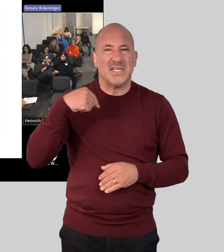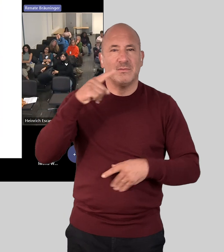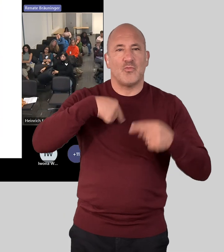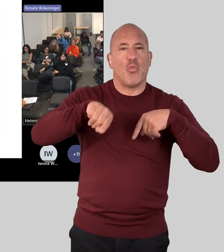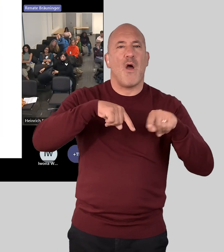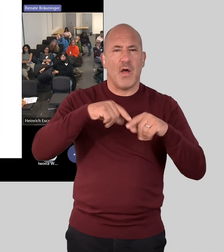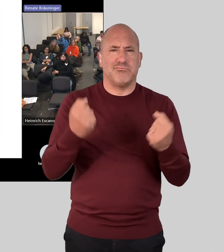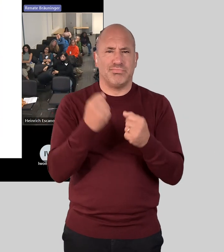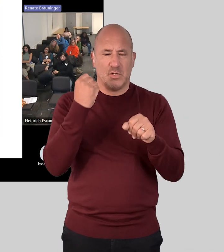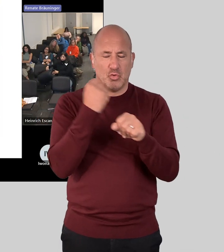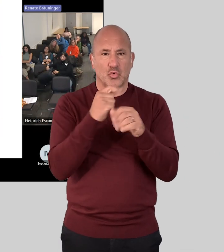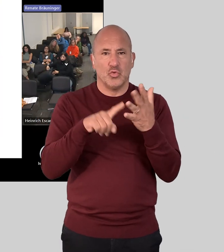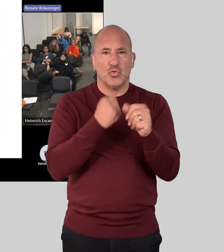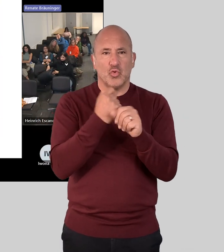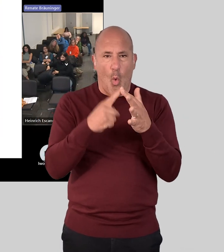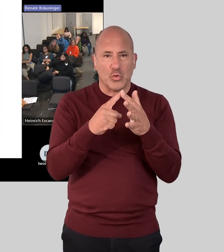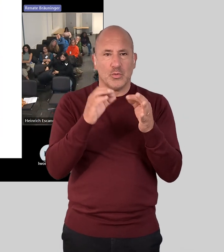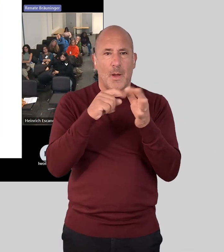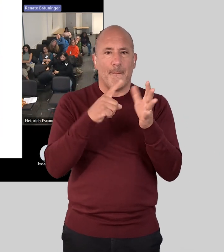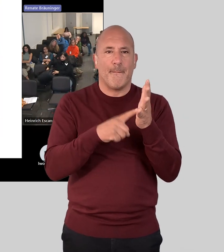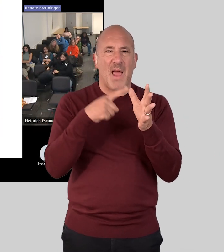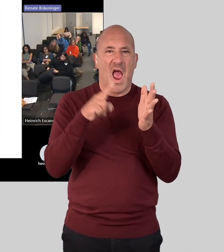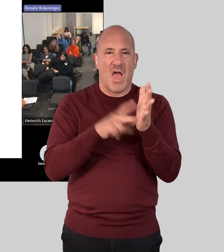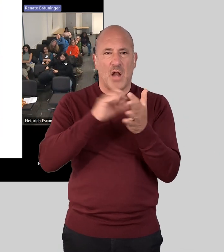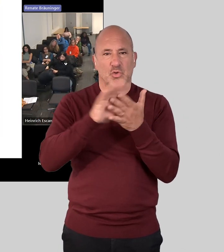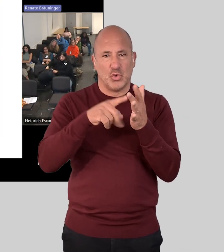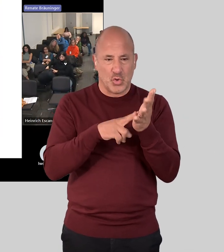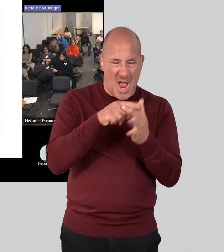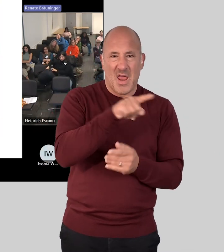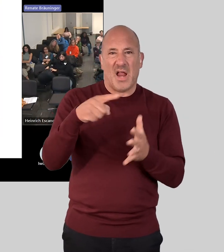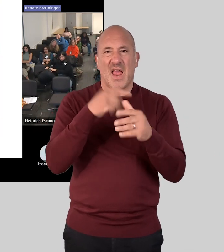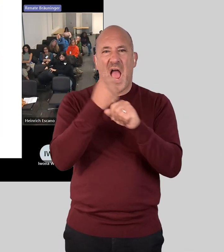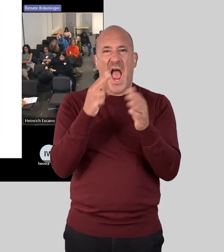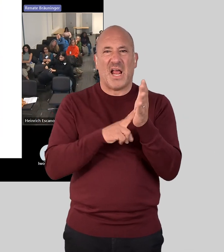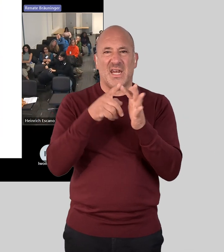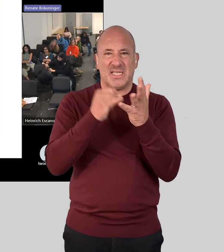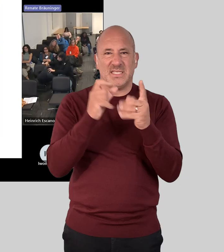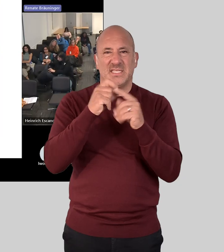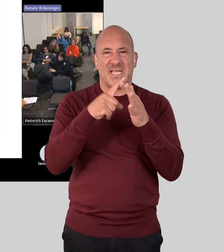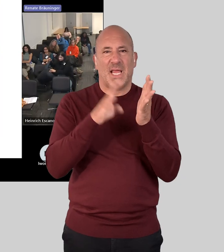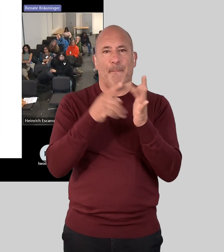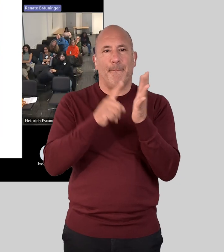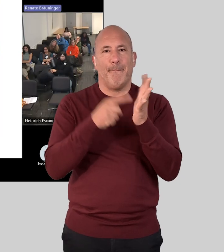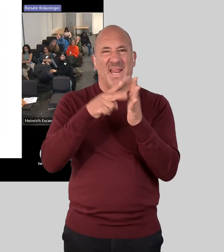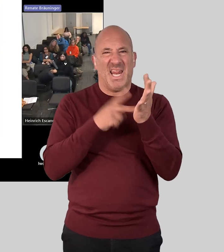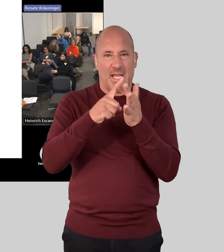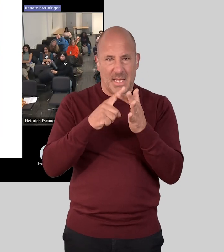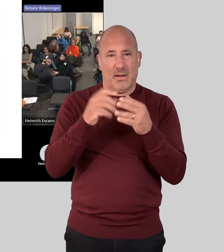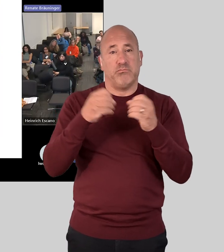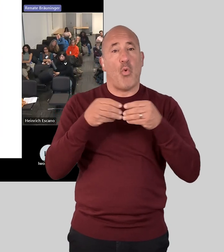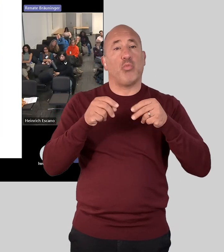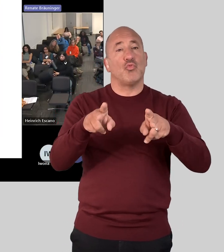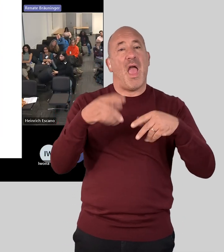choreographers, most prominently George Balanchine and Agnes de Mille, while working on Broadway, appropriated steps shown to